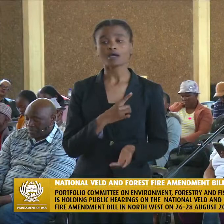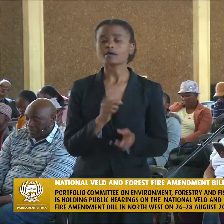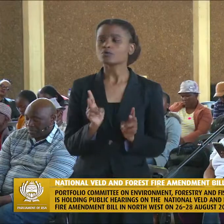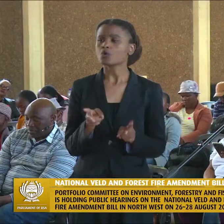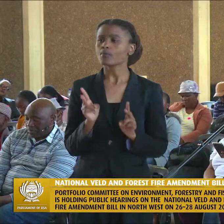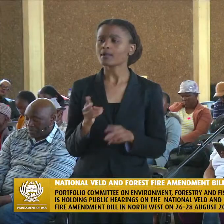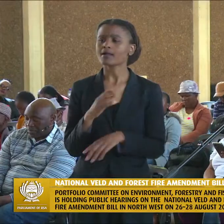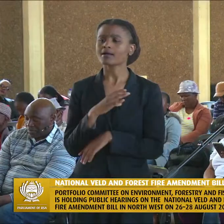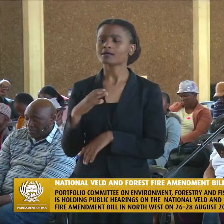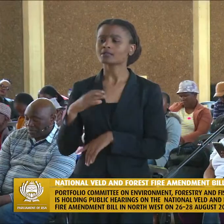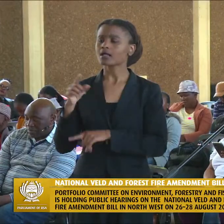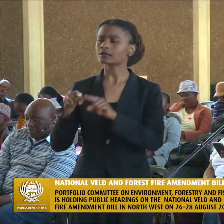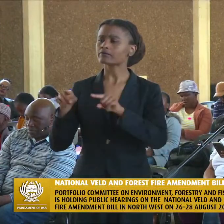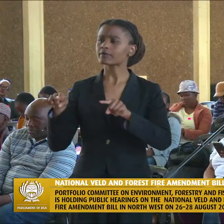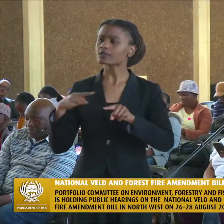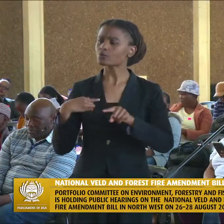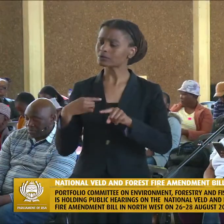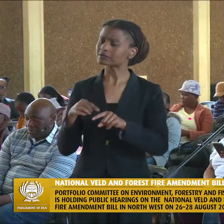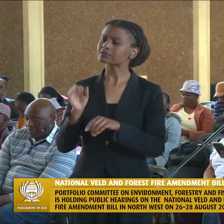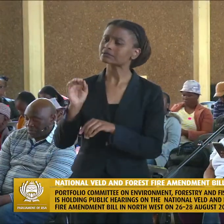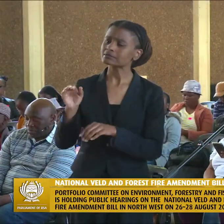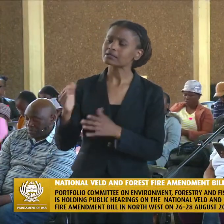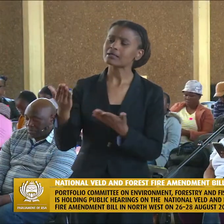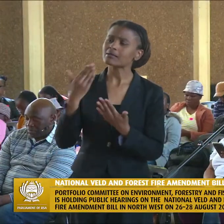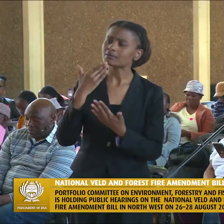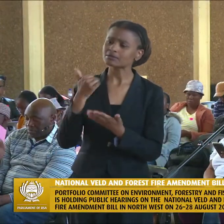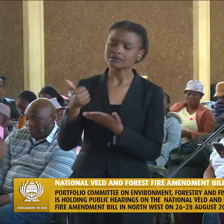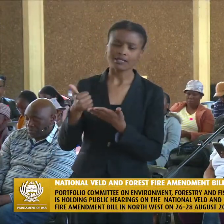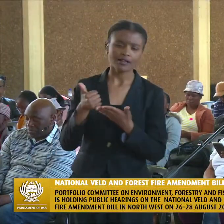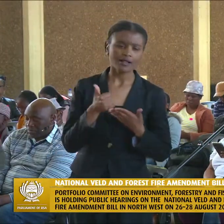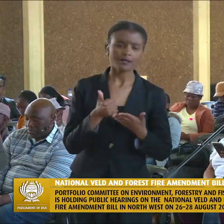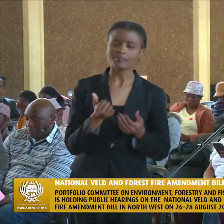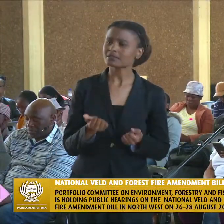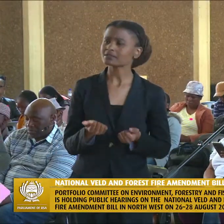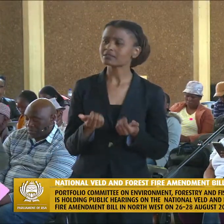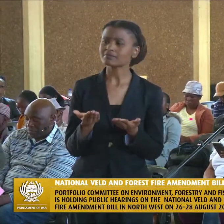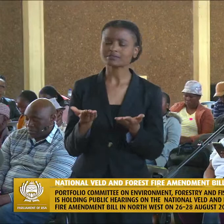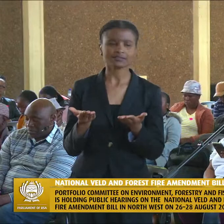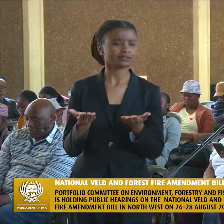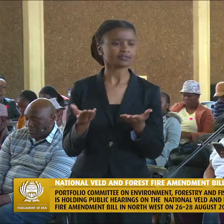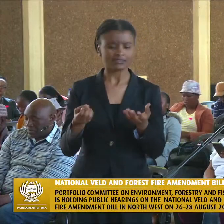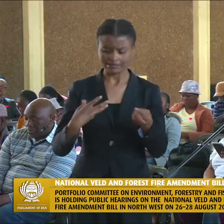we are telling our counselors that we need the services